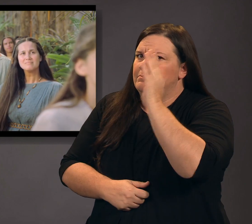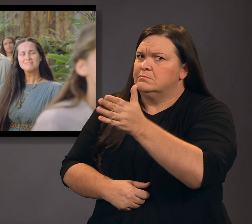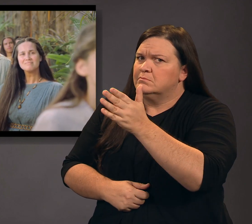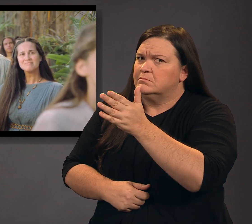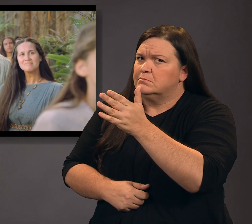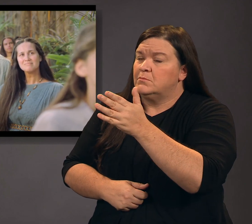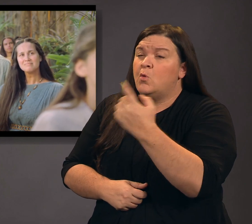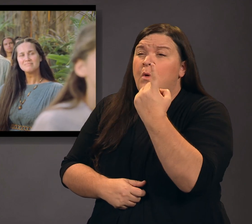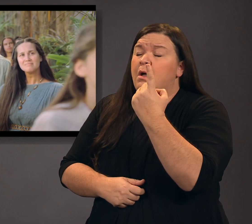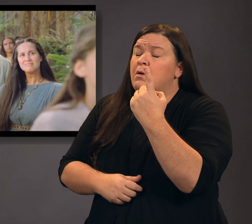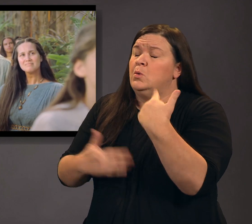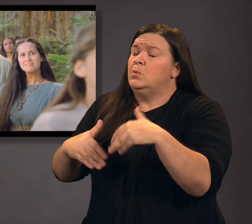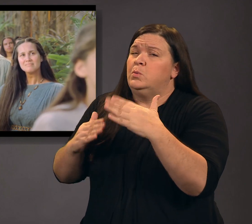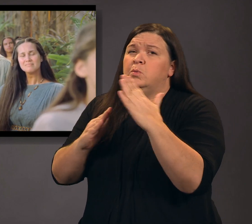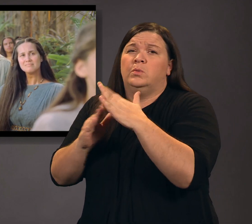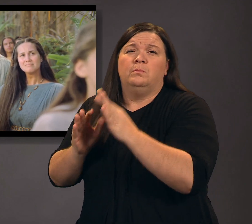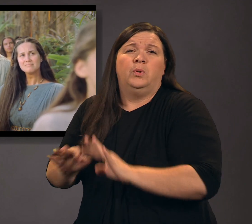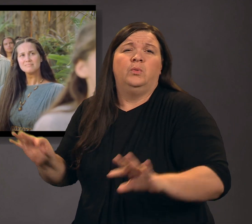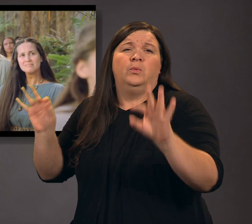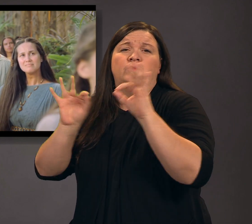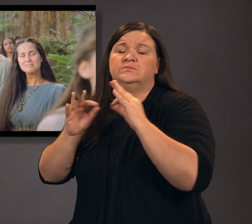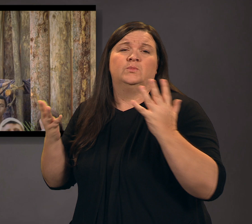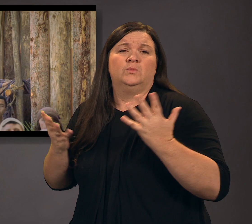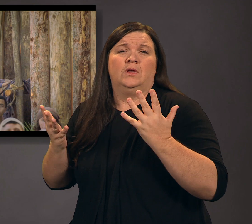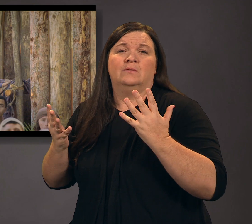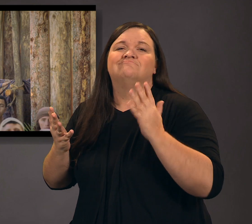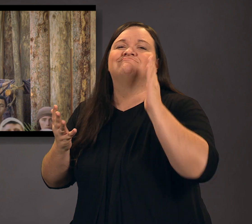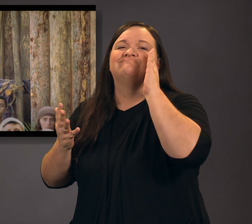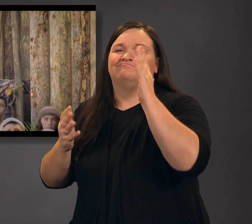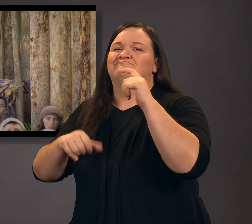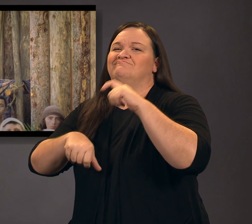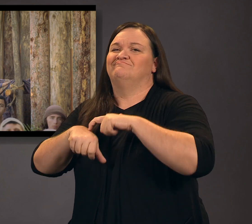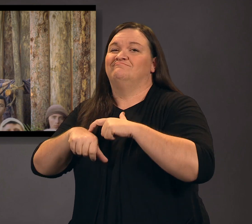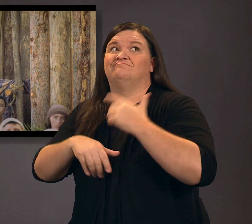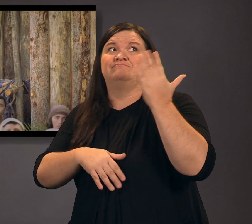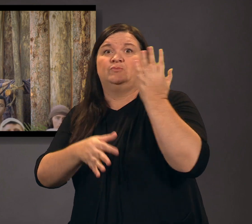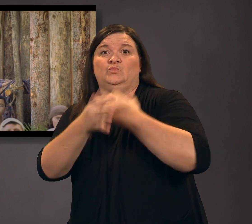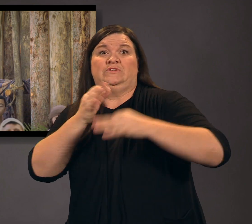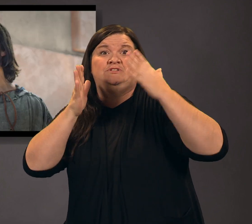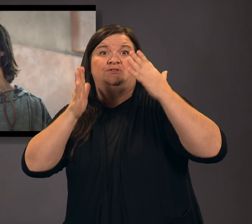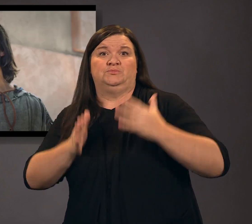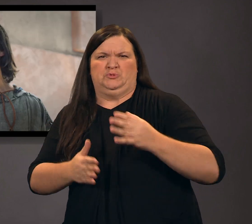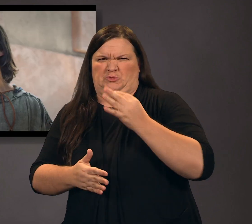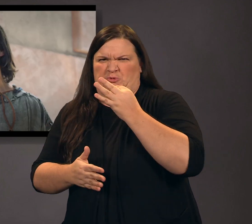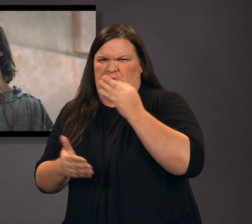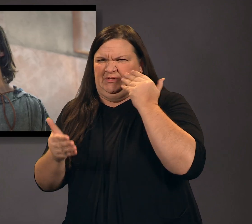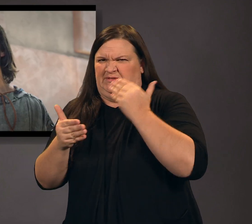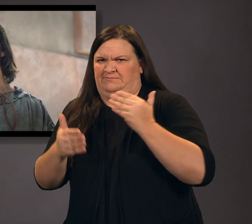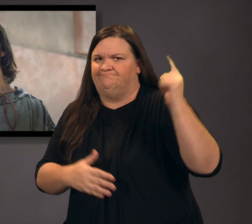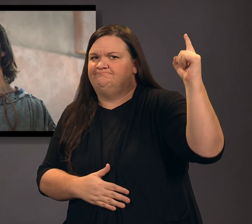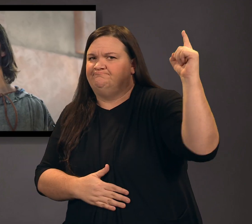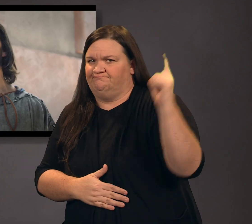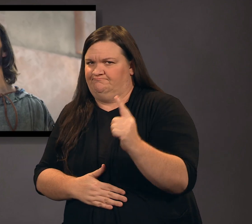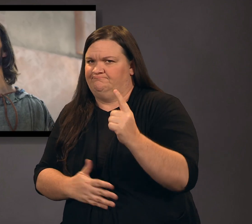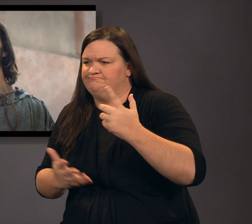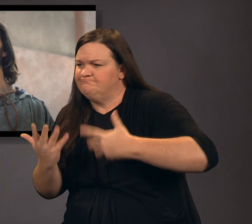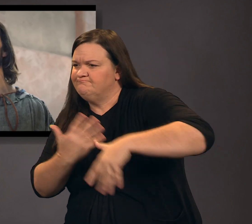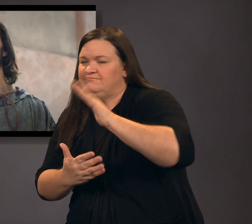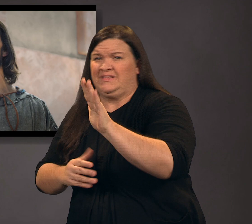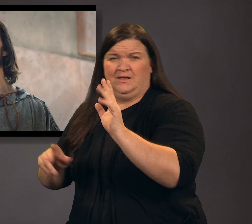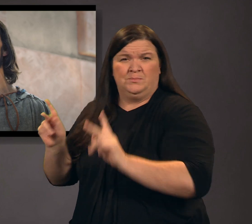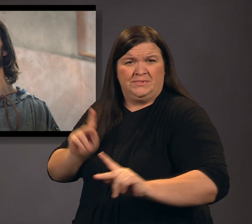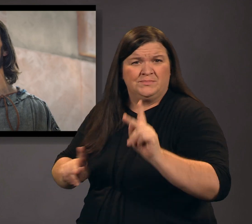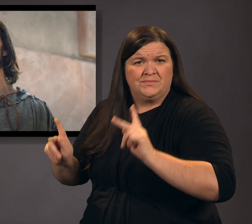There is one thing which is of more importance than they all. For behold, the time is not far distant that the